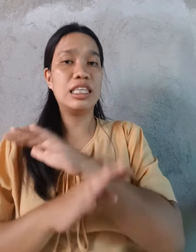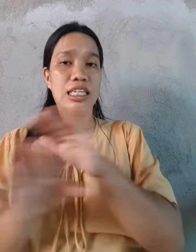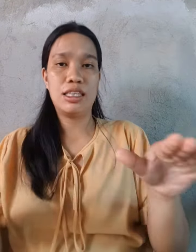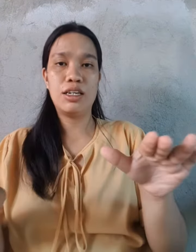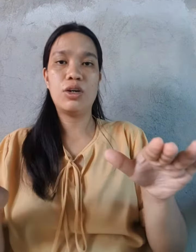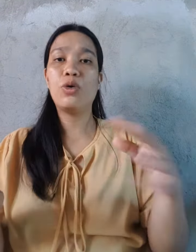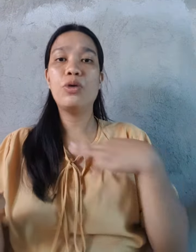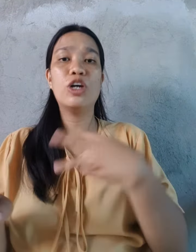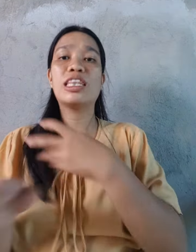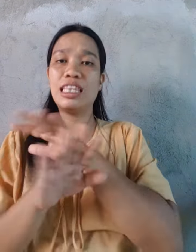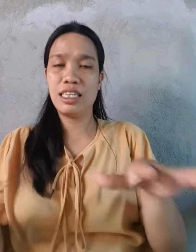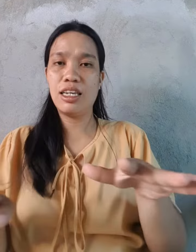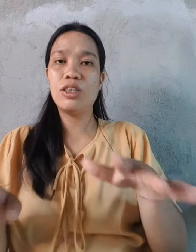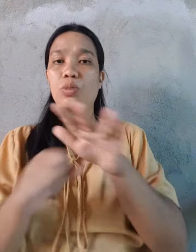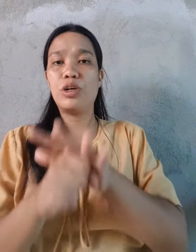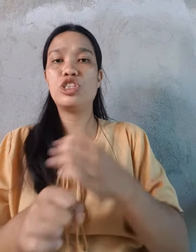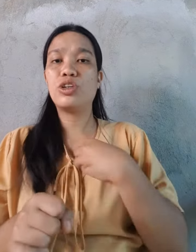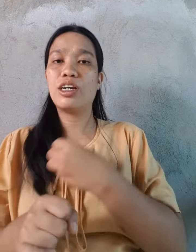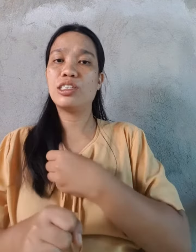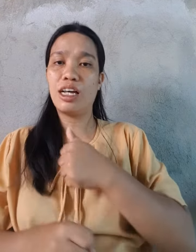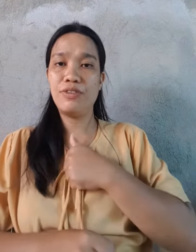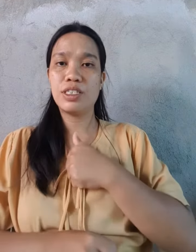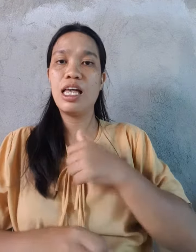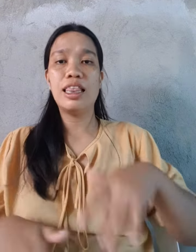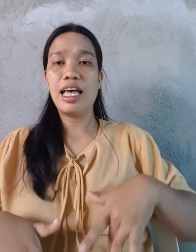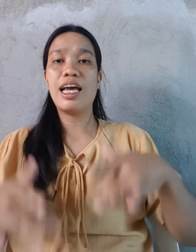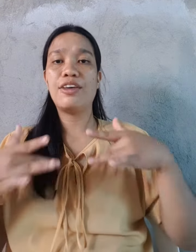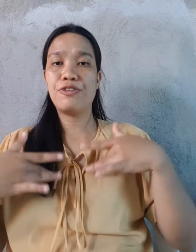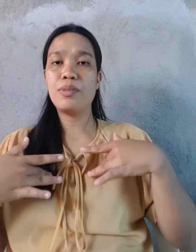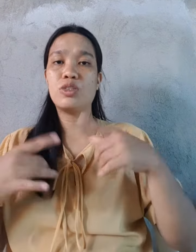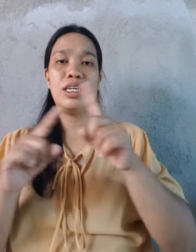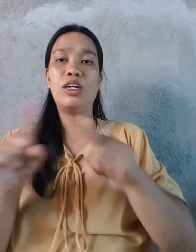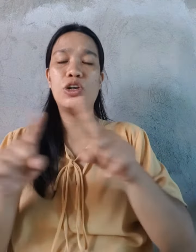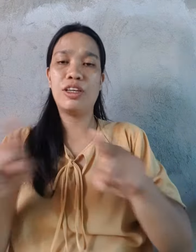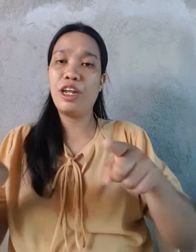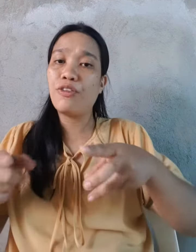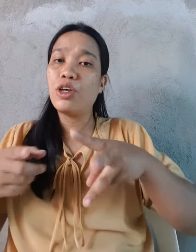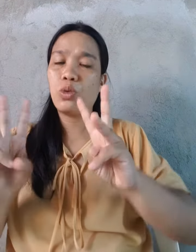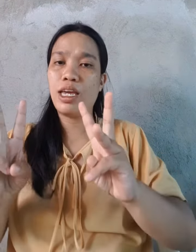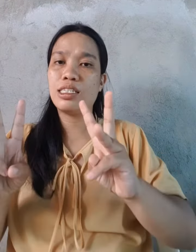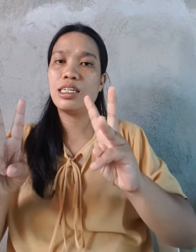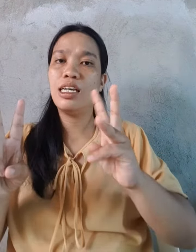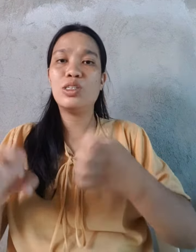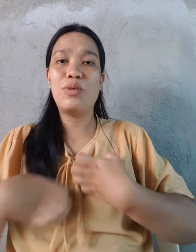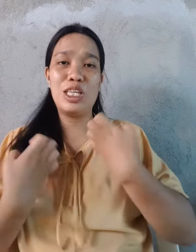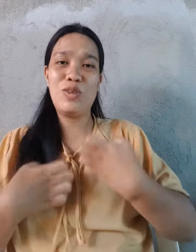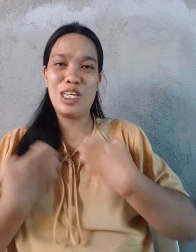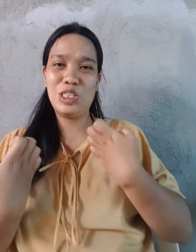need to pressure ourselves. Life must be go in the different ways. So we need to